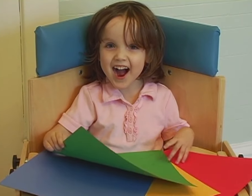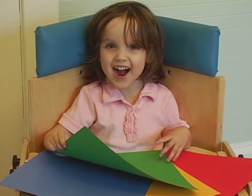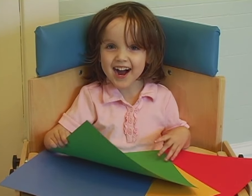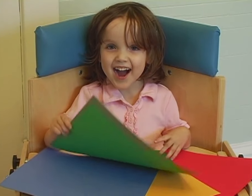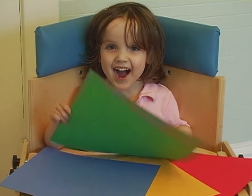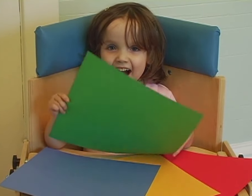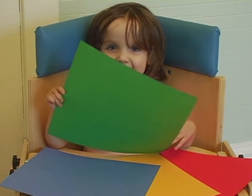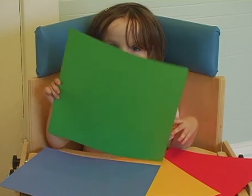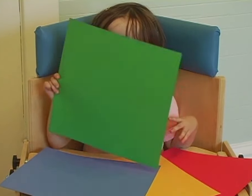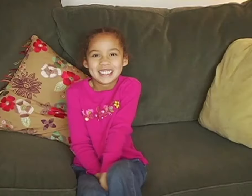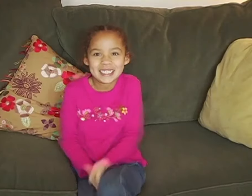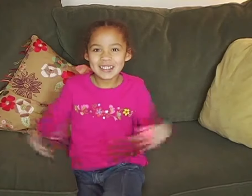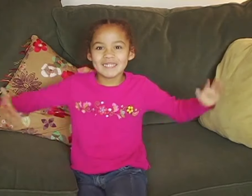Paper.